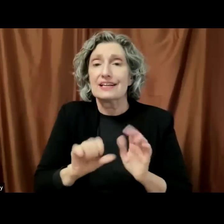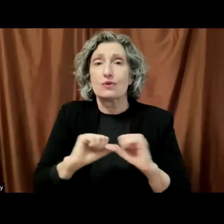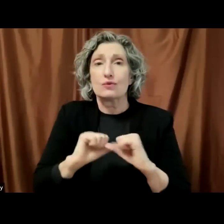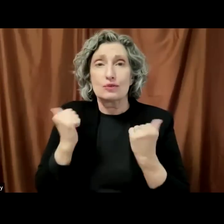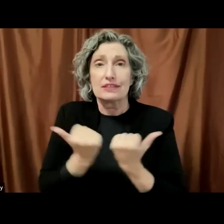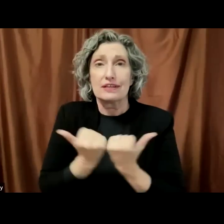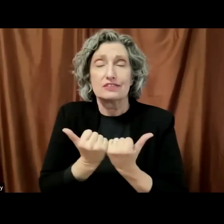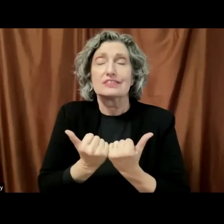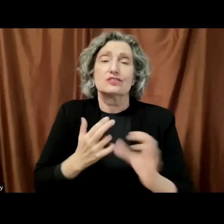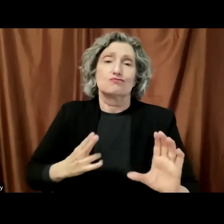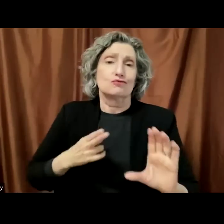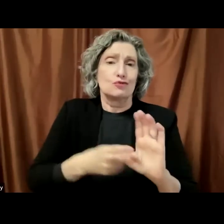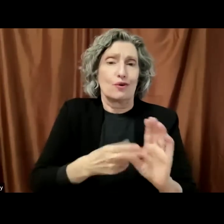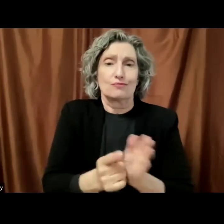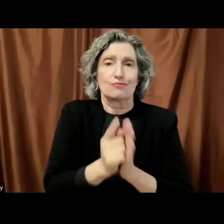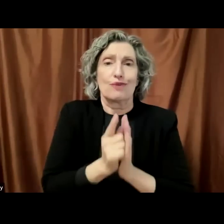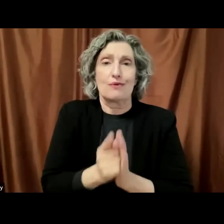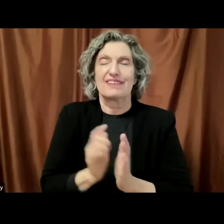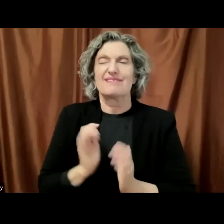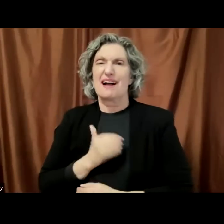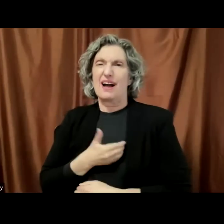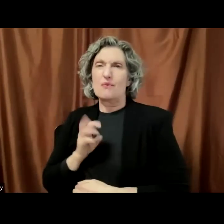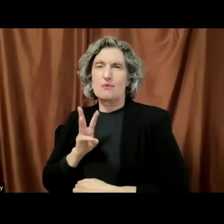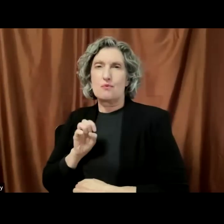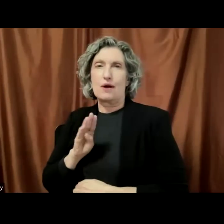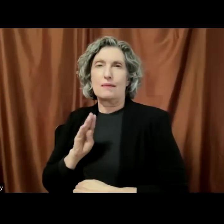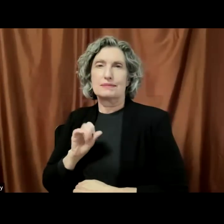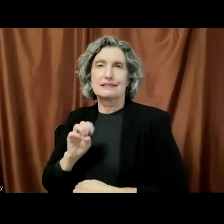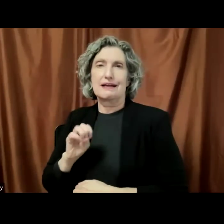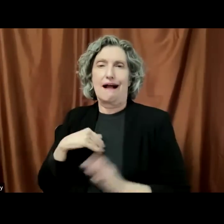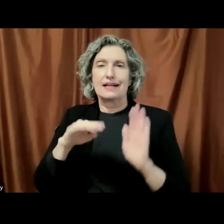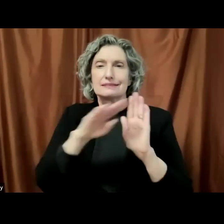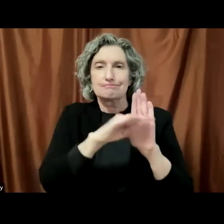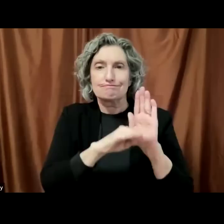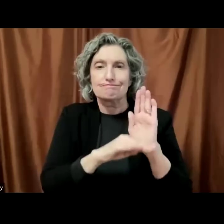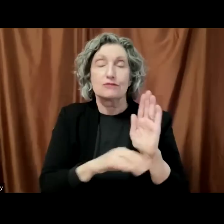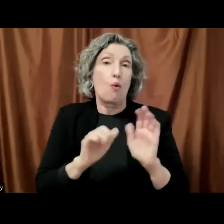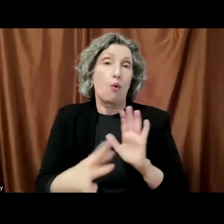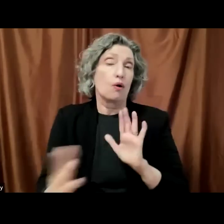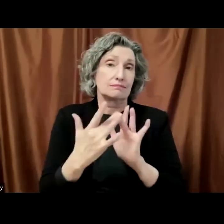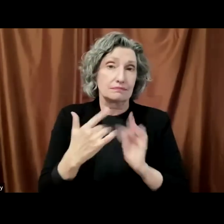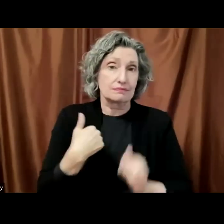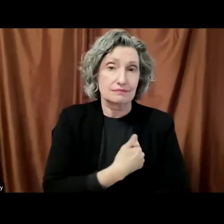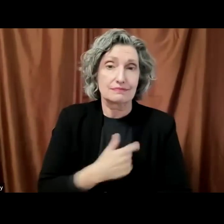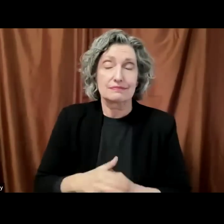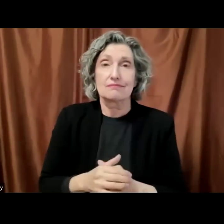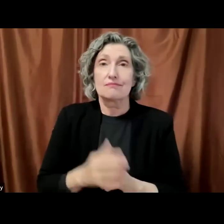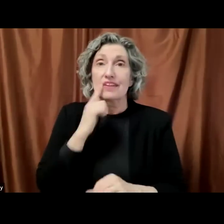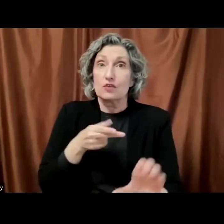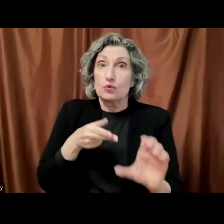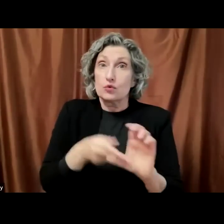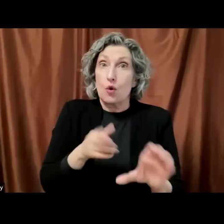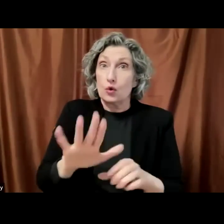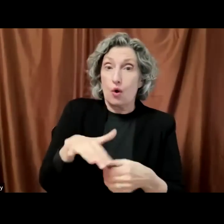website, or you can reach out to us to get connected. Through joining your state association of nonprofits, you'll also